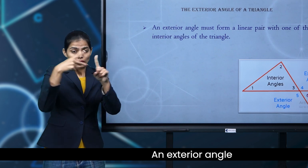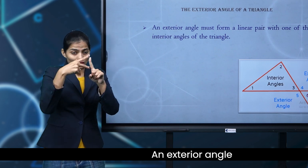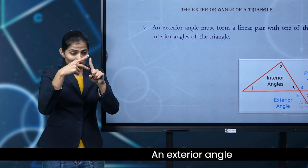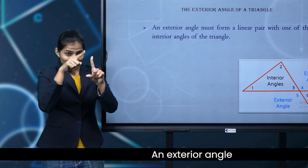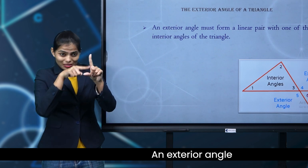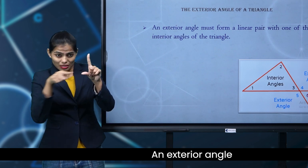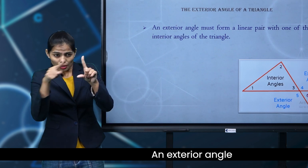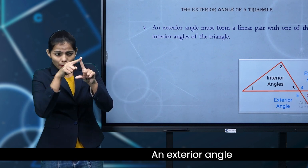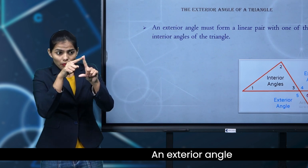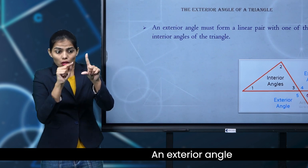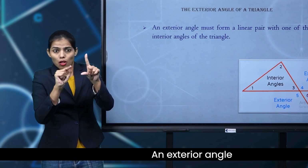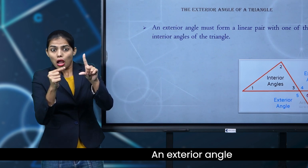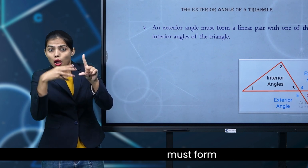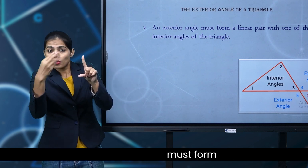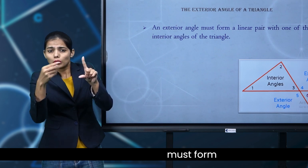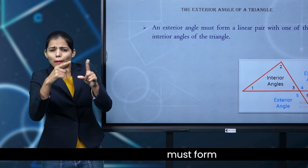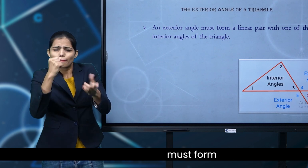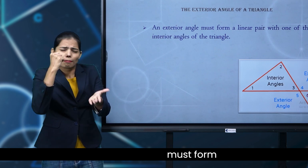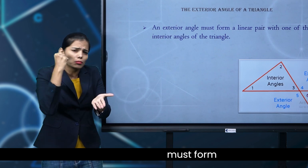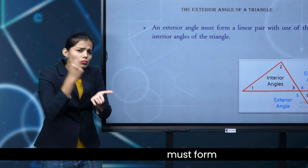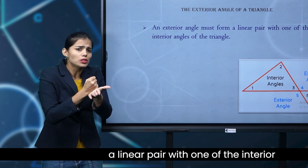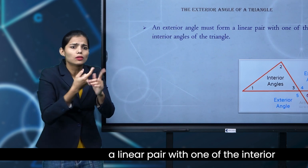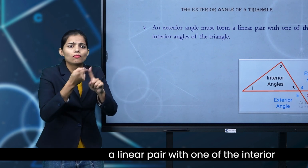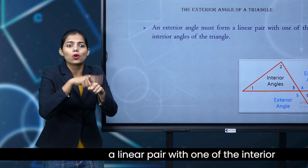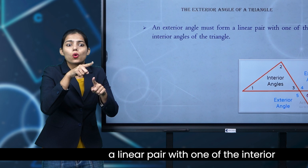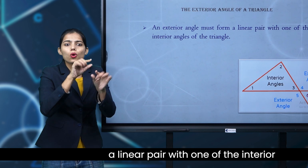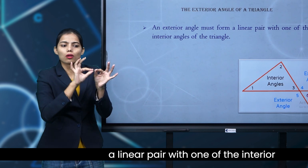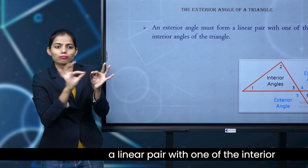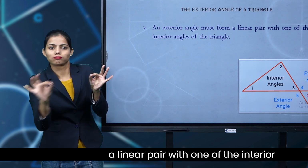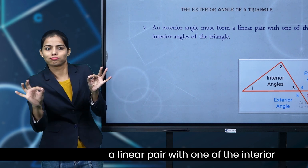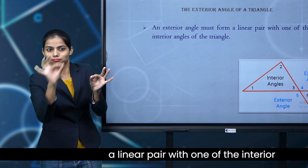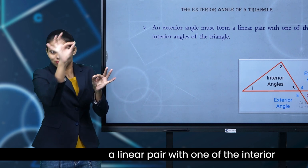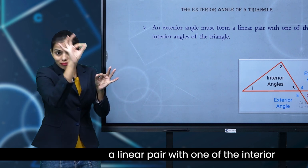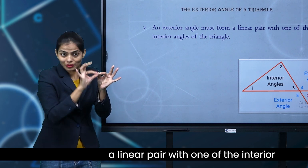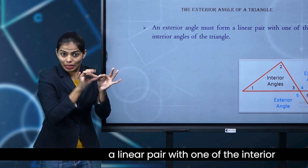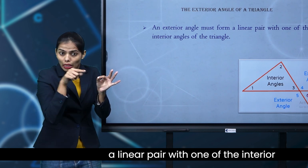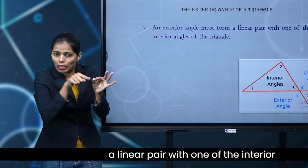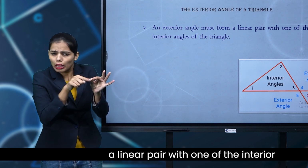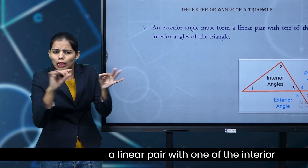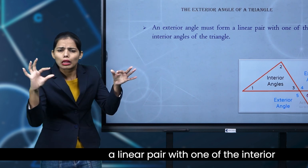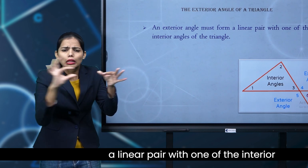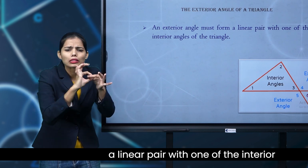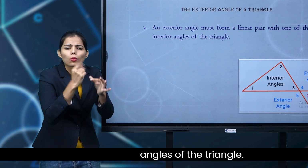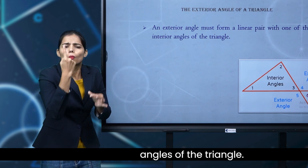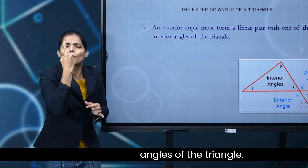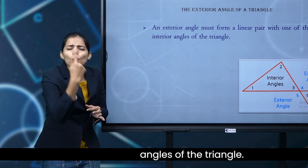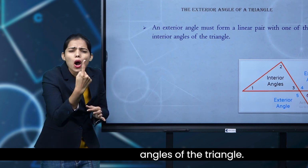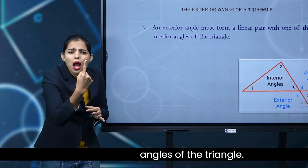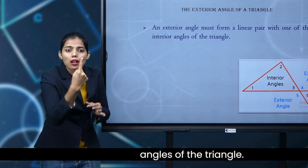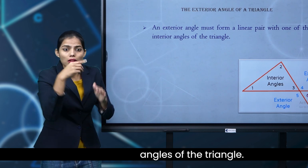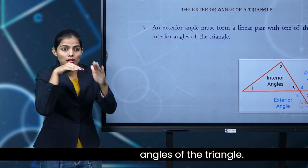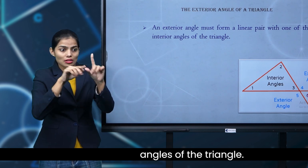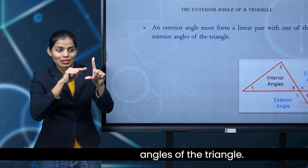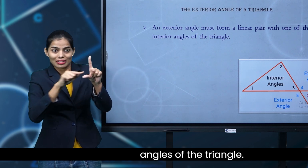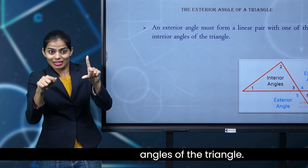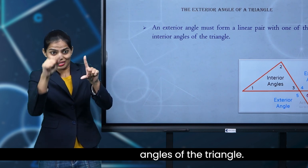An exterior angle must form a linear pair with one of the interior angles of the triangle.